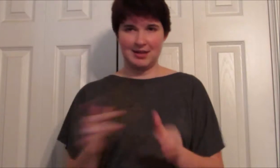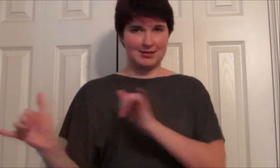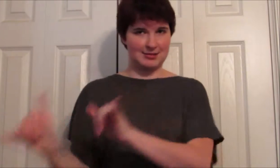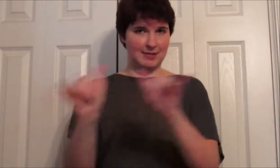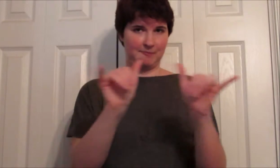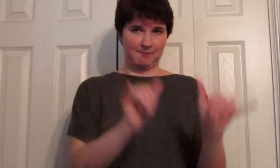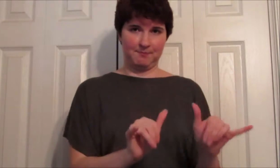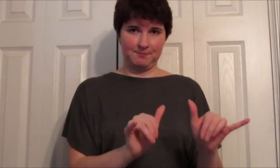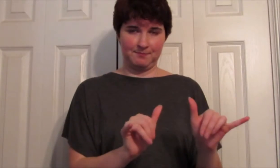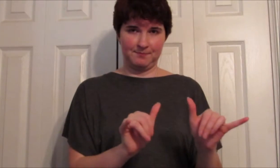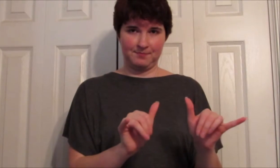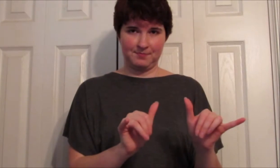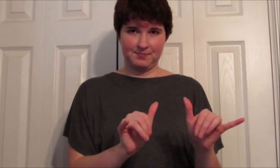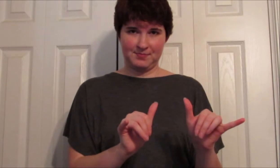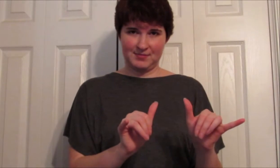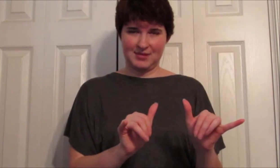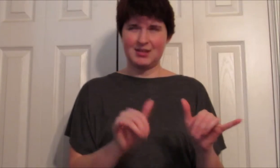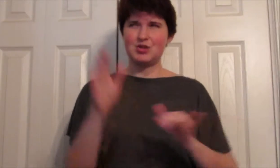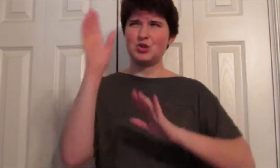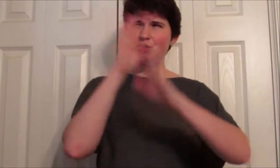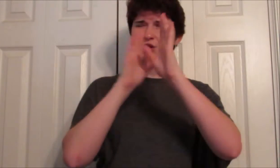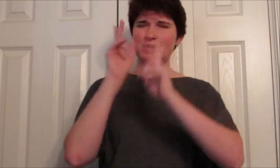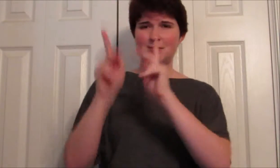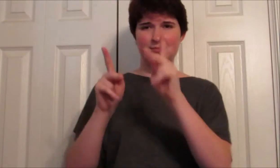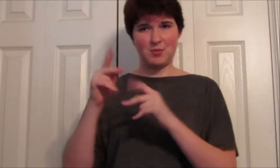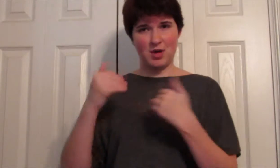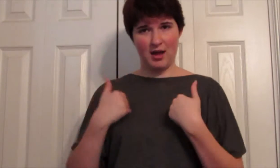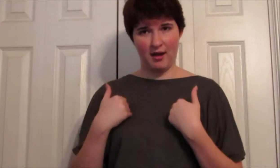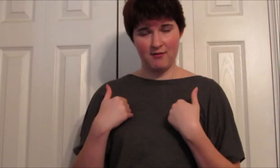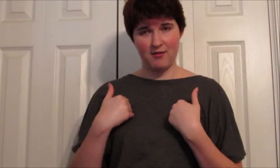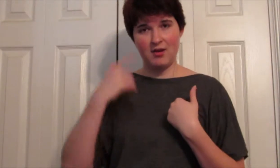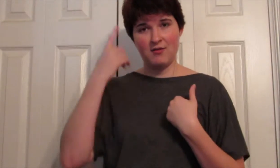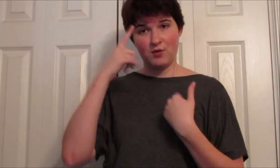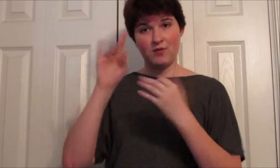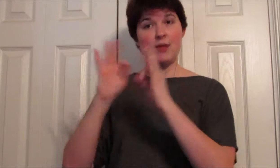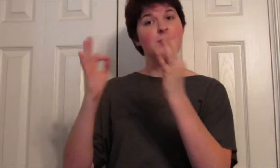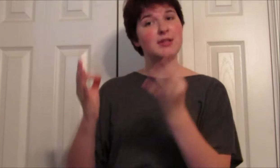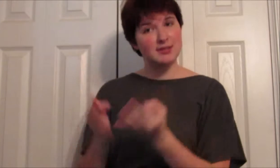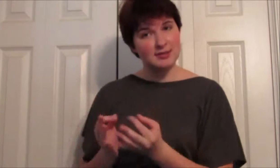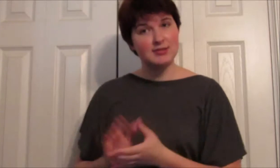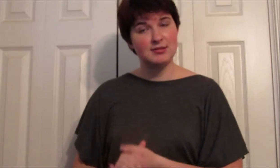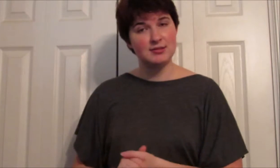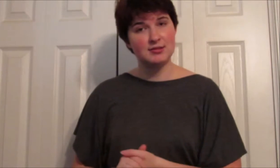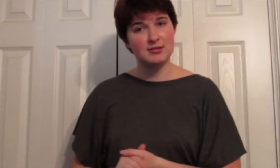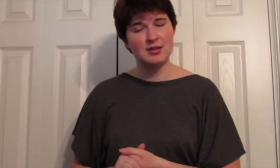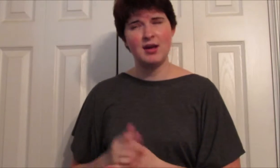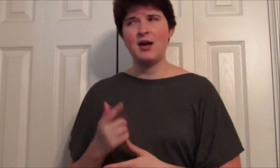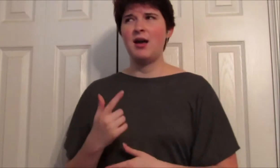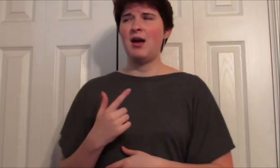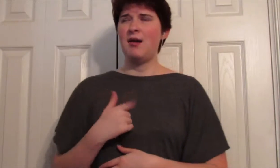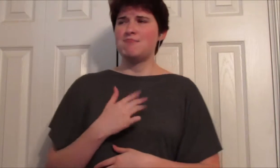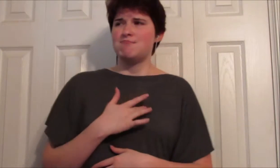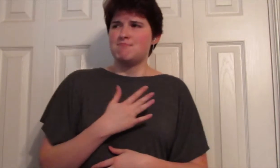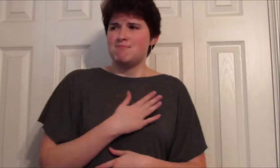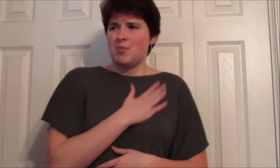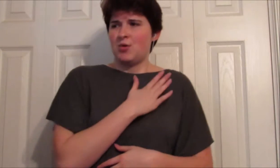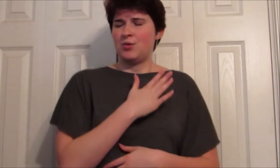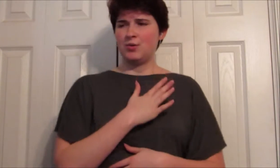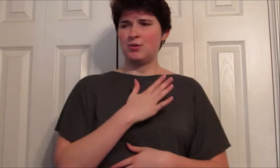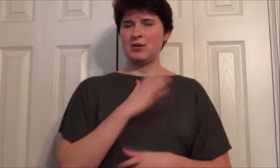at these meetings is the concern that people have for their families. I am particularly moved